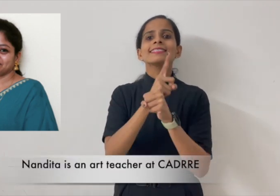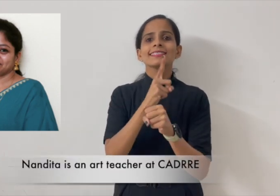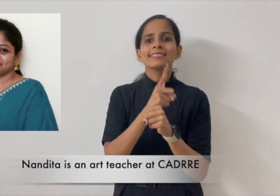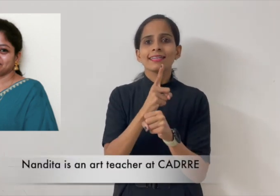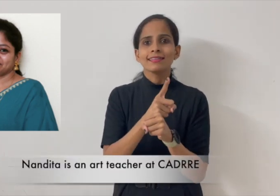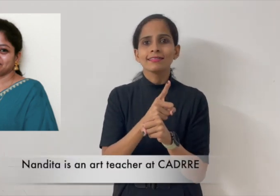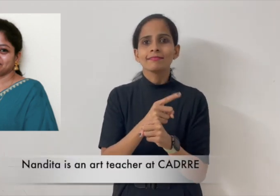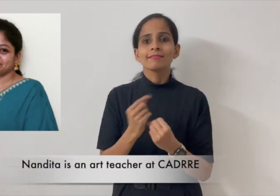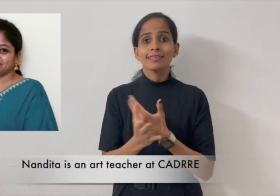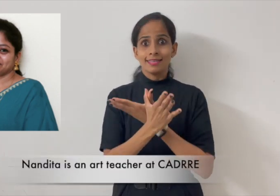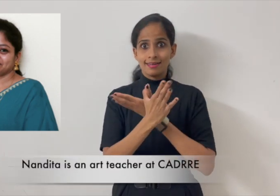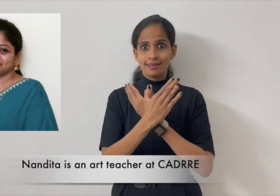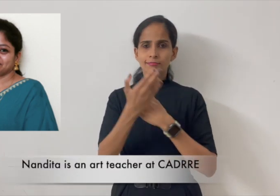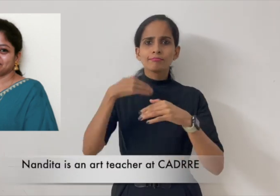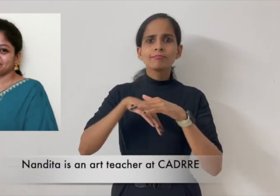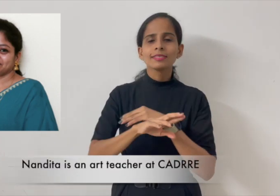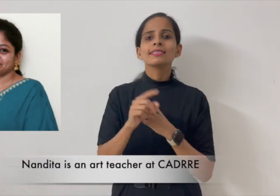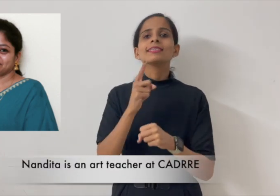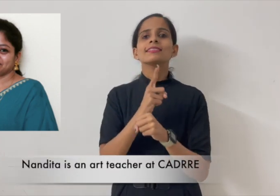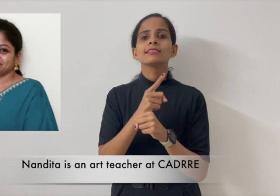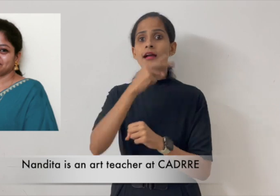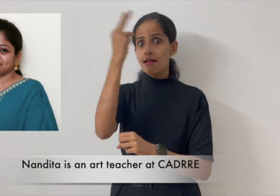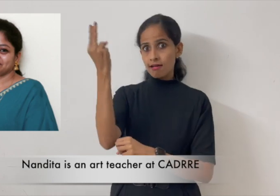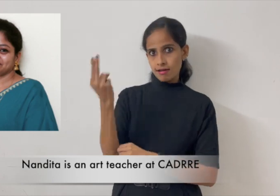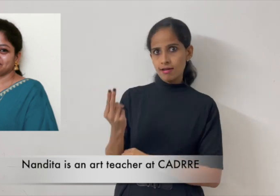Nandita is an art teacher at CADRRE.